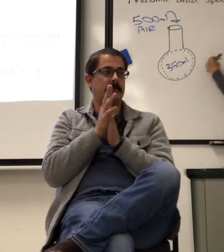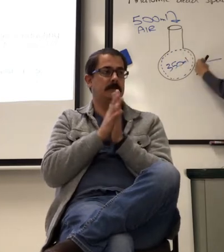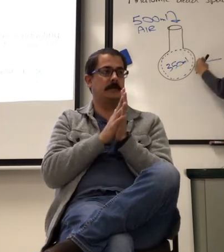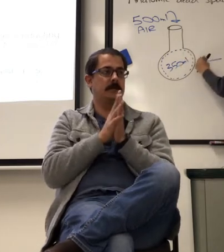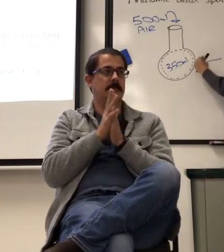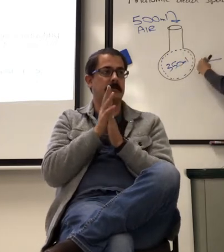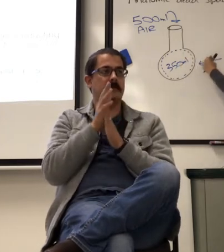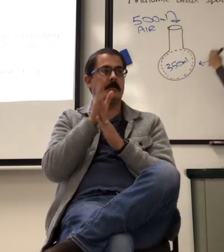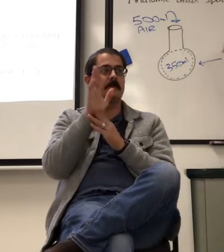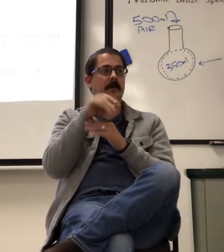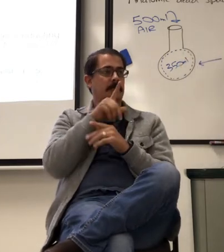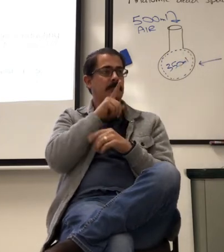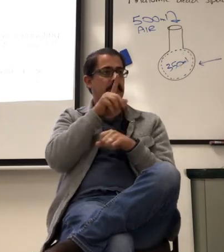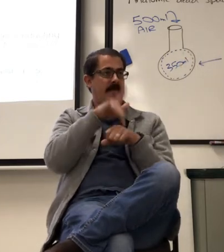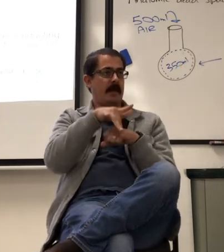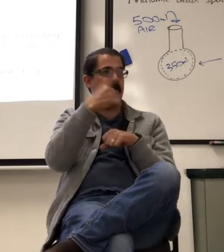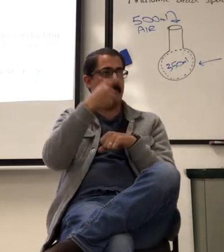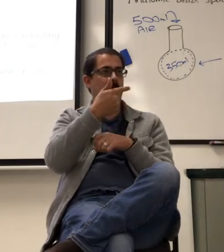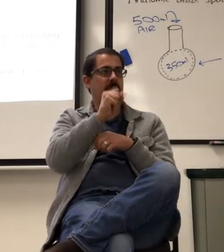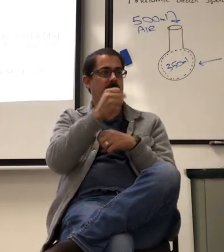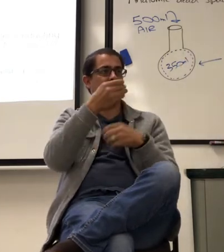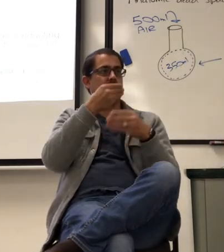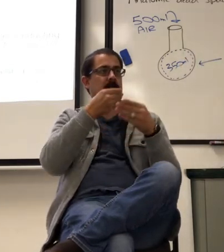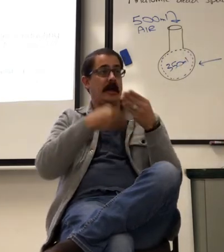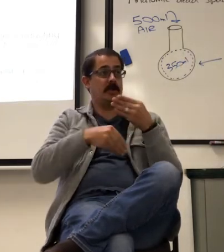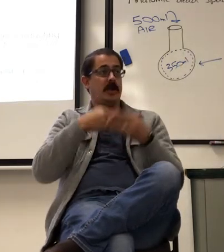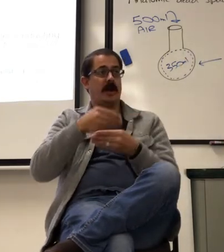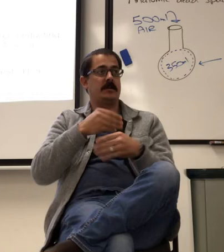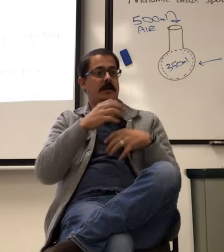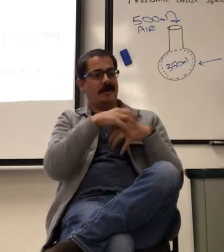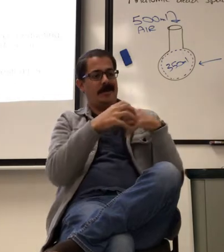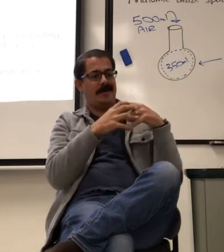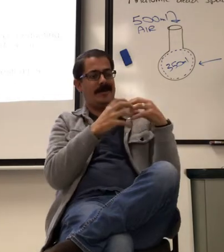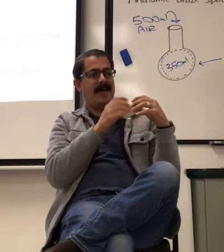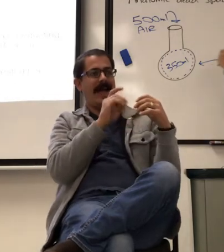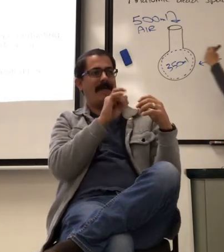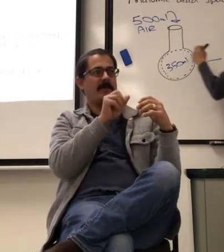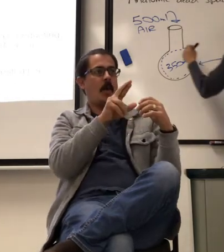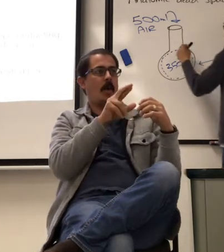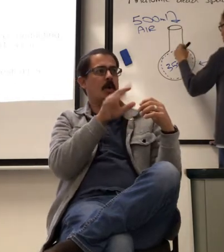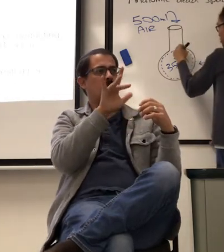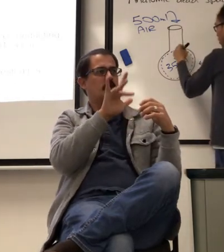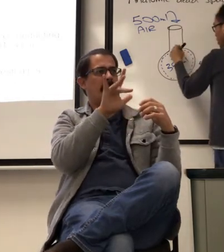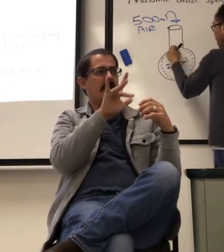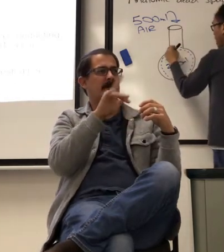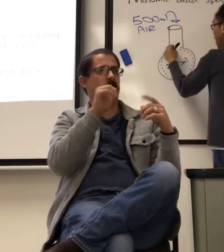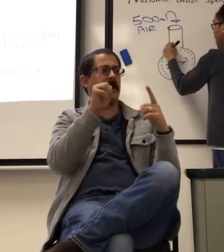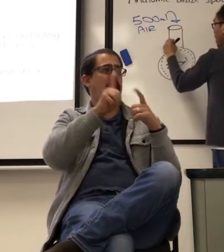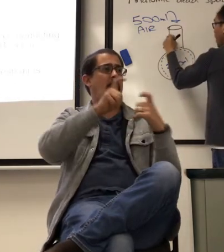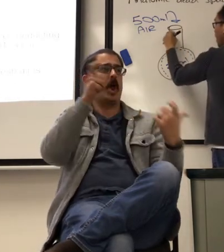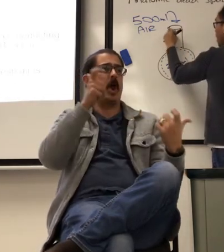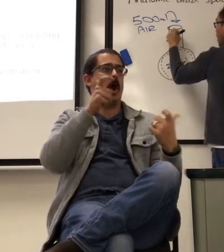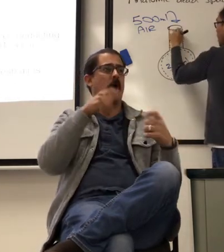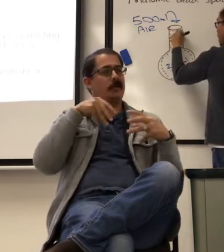That's available for gas exchange. That's the alveolar space. But the space of the conducting airways, like the large bronchi,